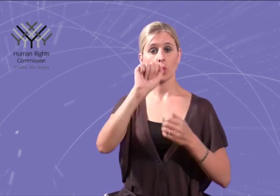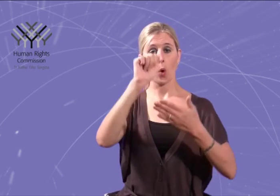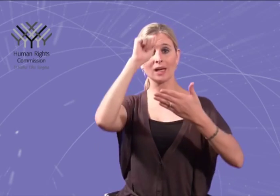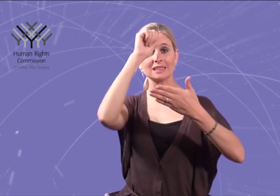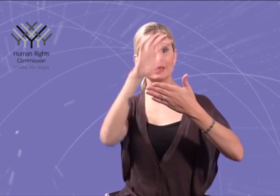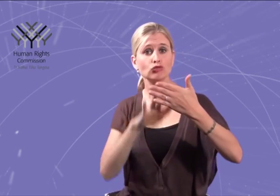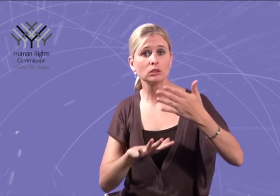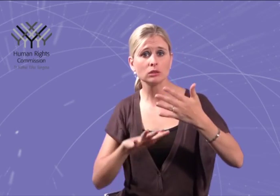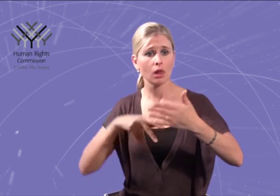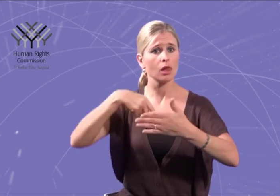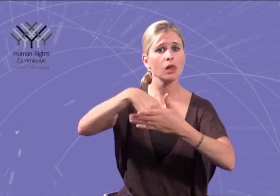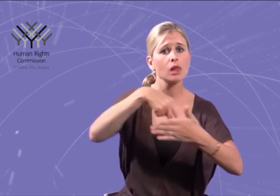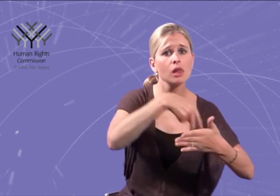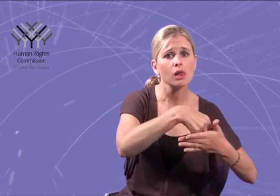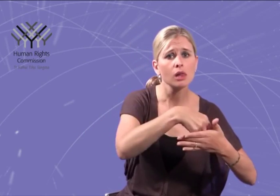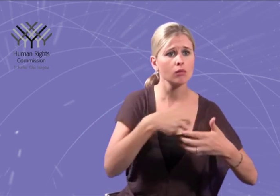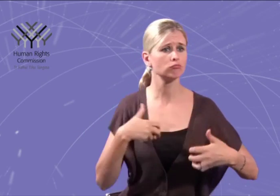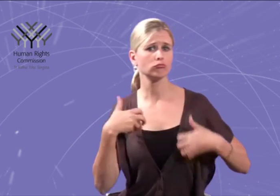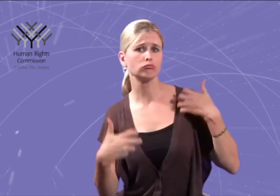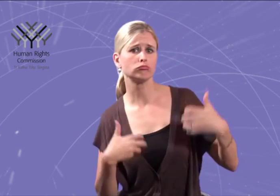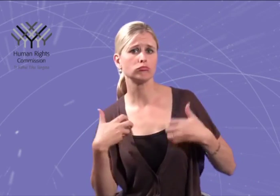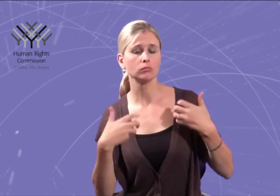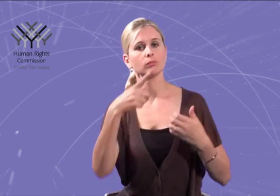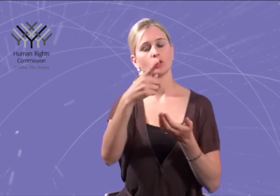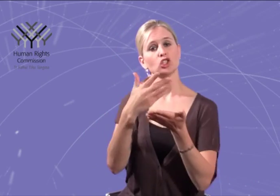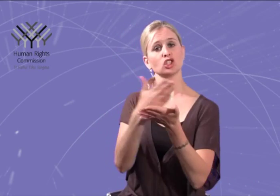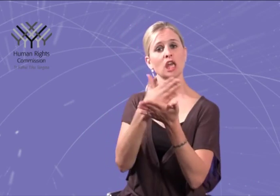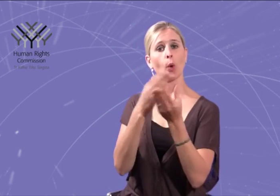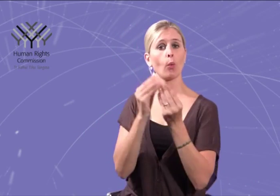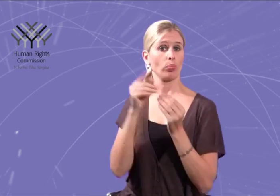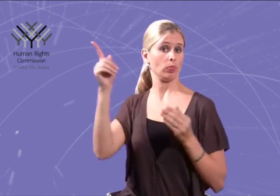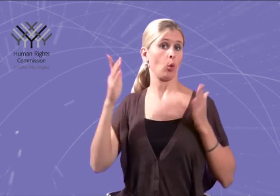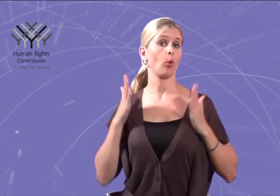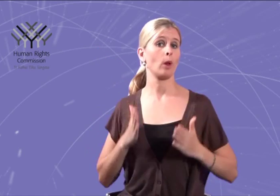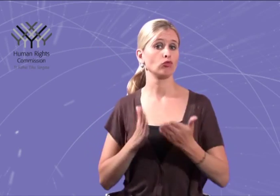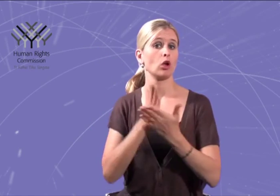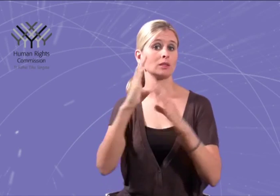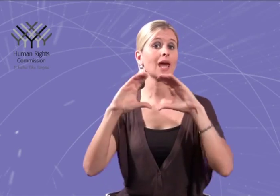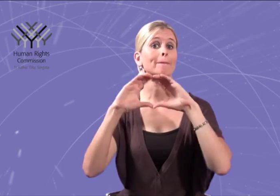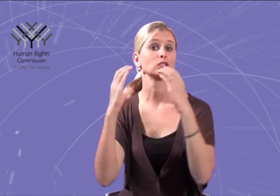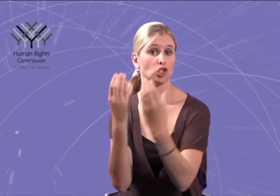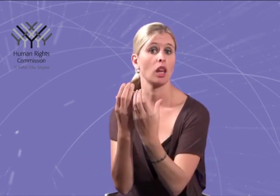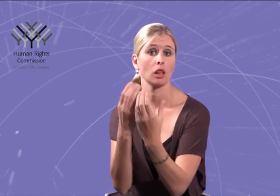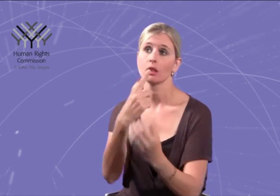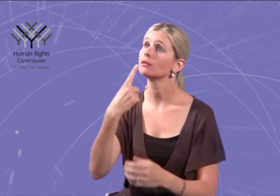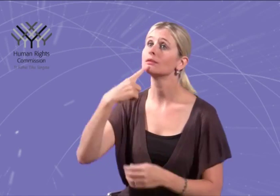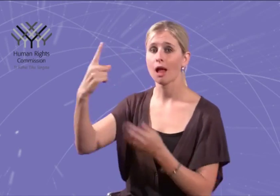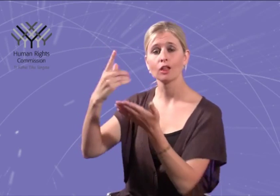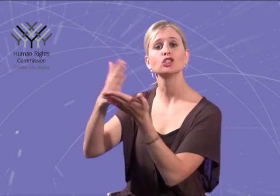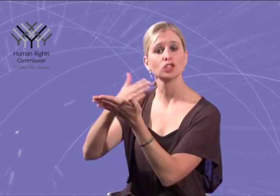telling the Commission about your experiences of getting or not getting your human rights,